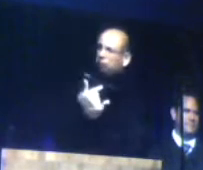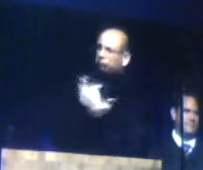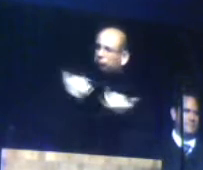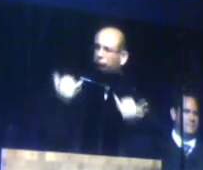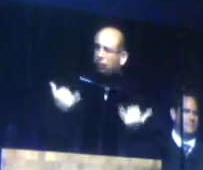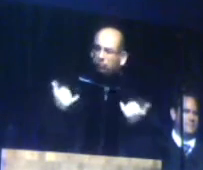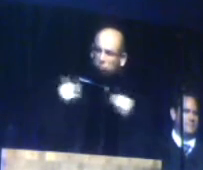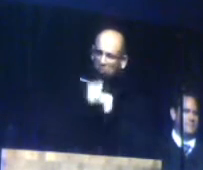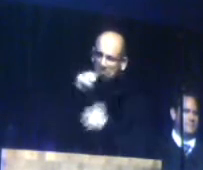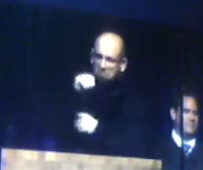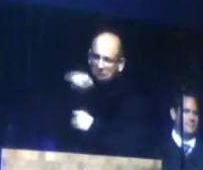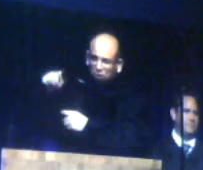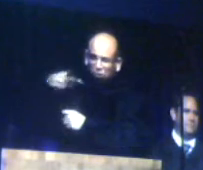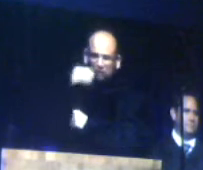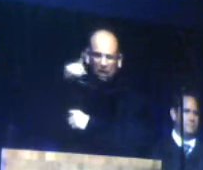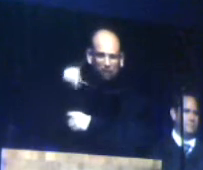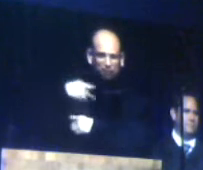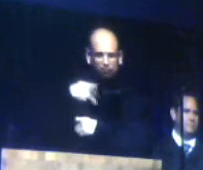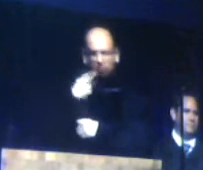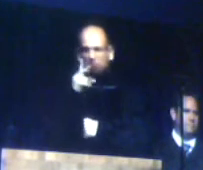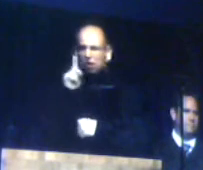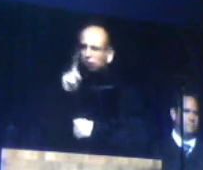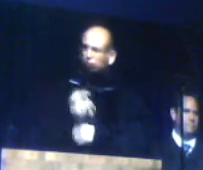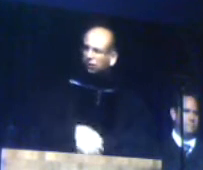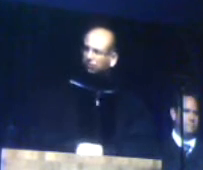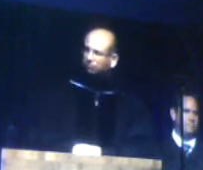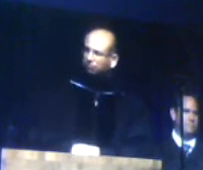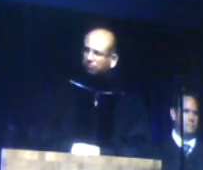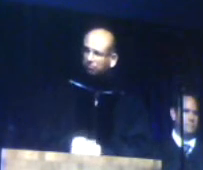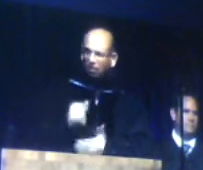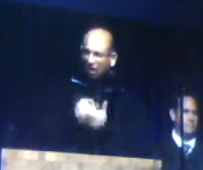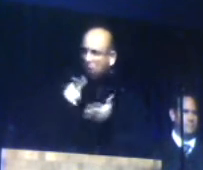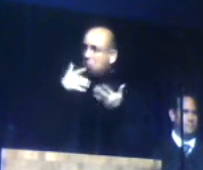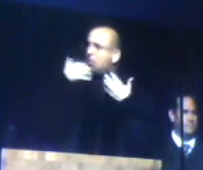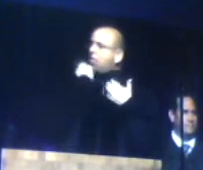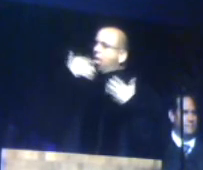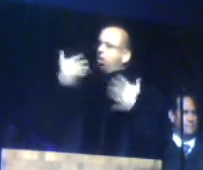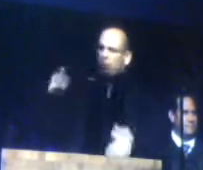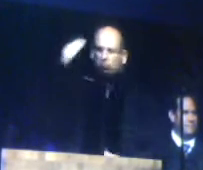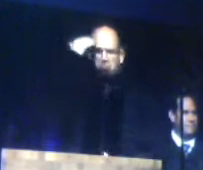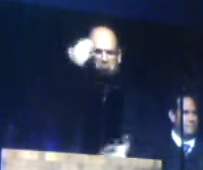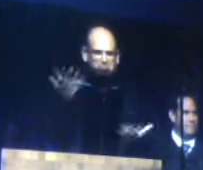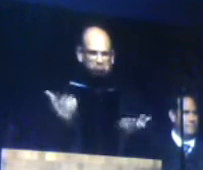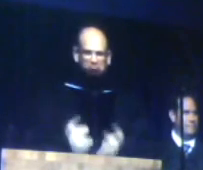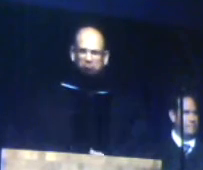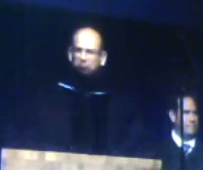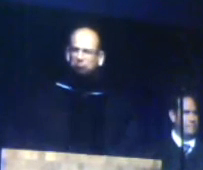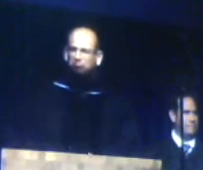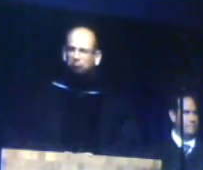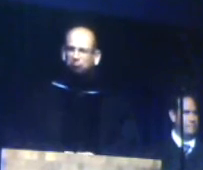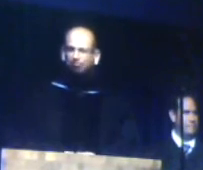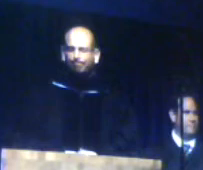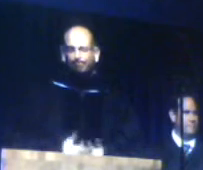that have graduated here today with your masters and doctorates that you don't already know?